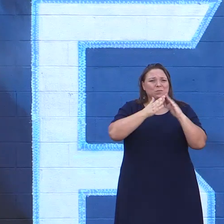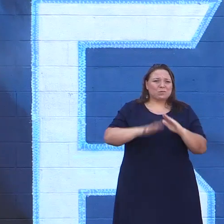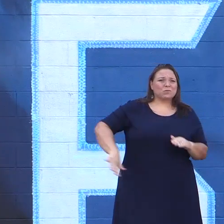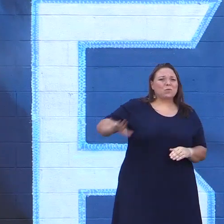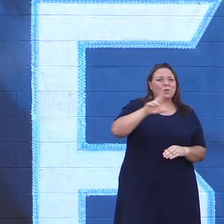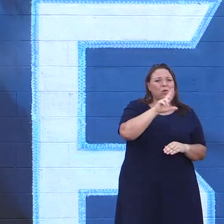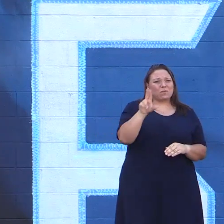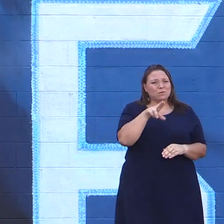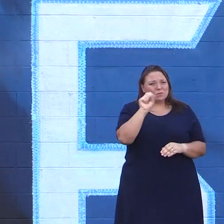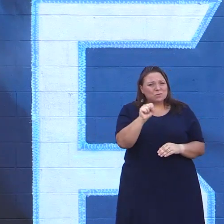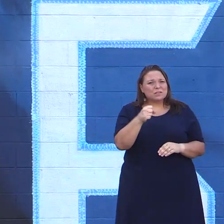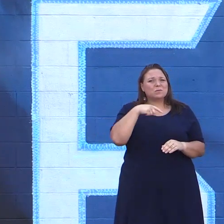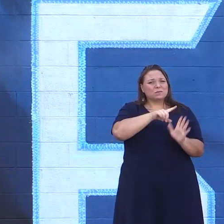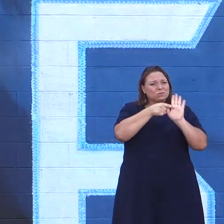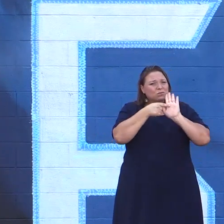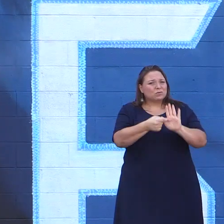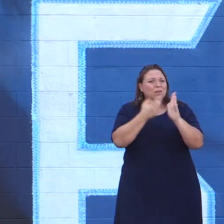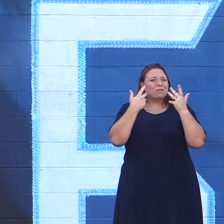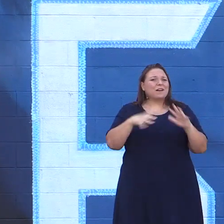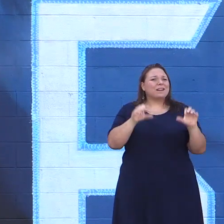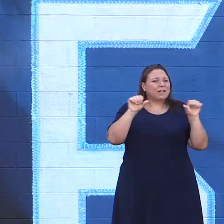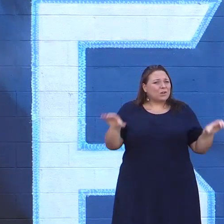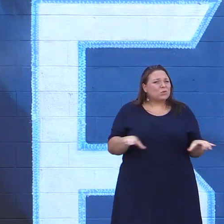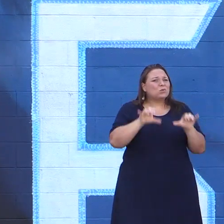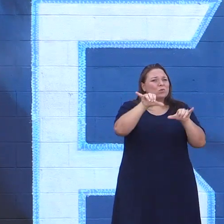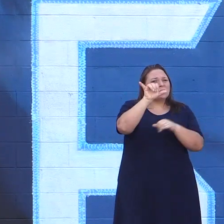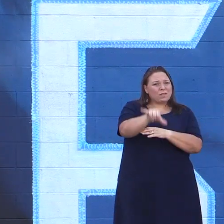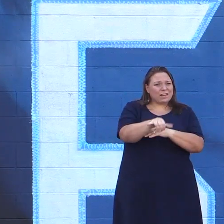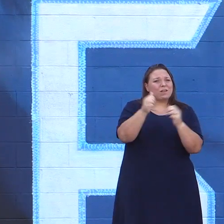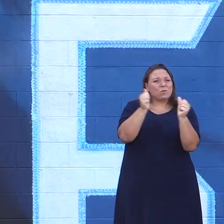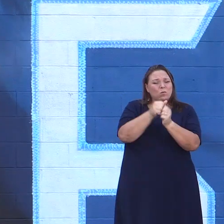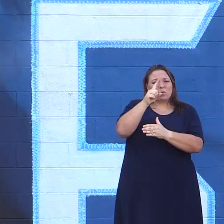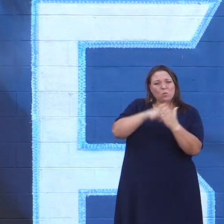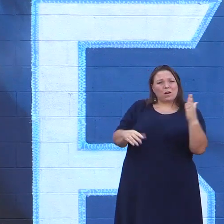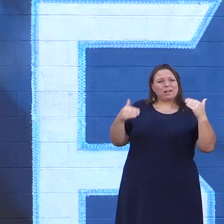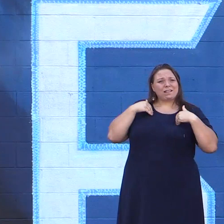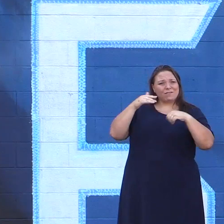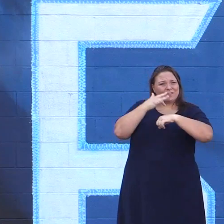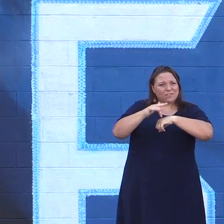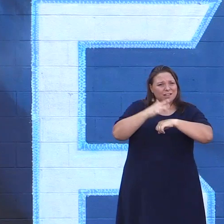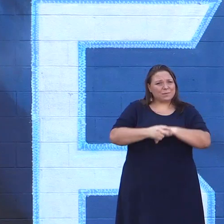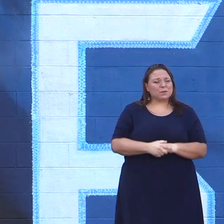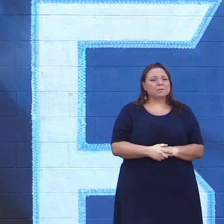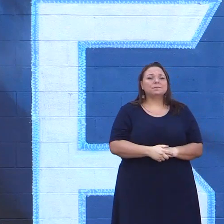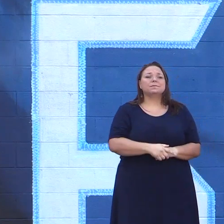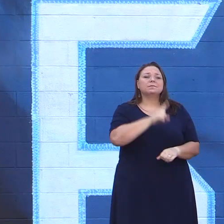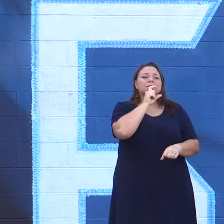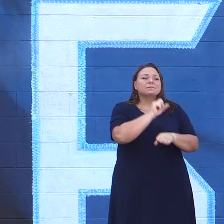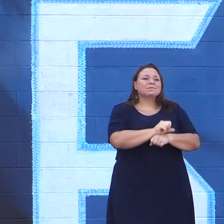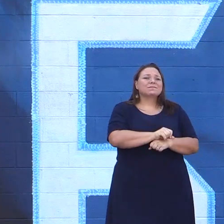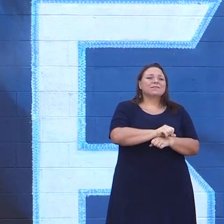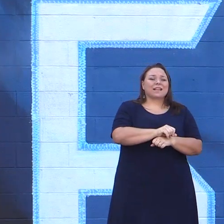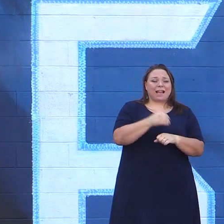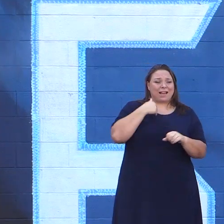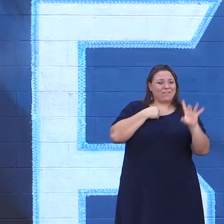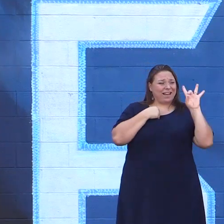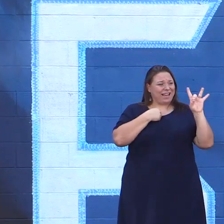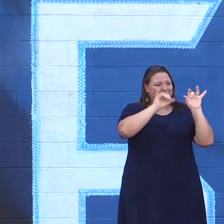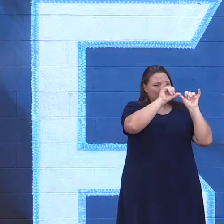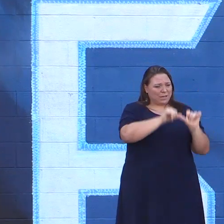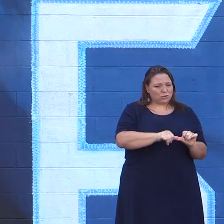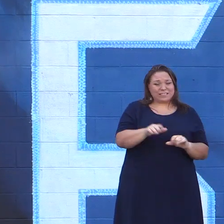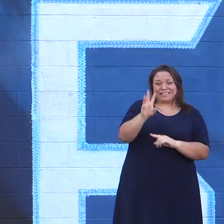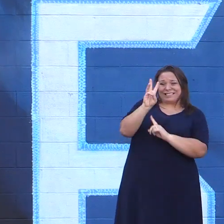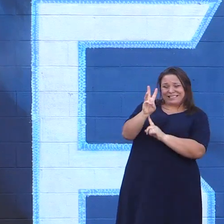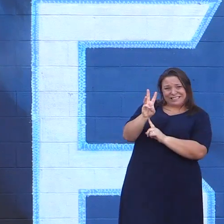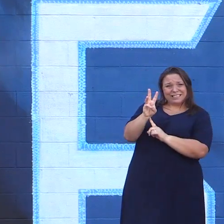country, we've demonstrated that we can do that with the tools available to us. And actually, 6 of the 8 metrics that have guided